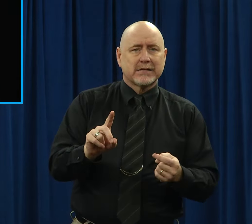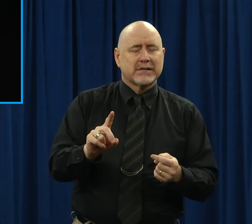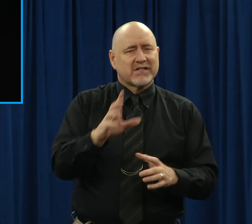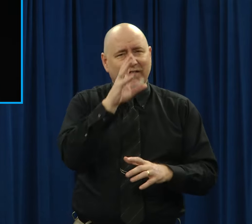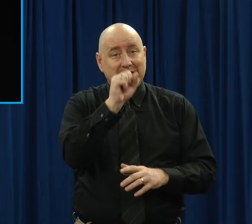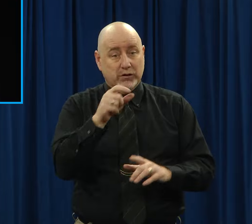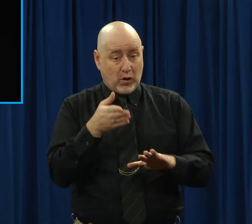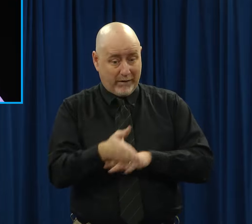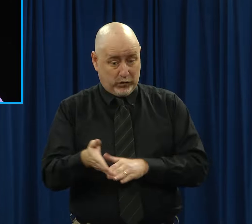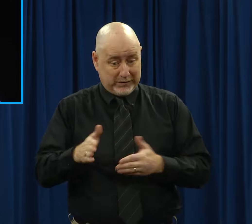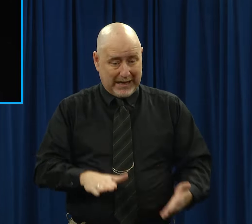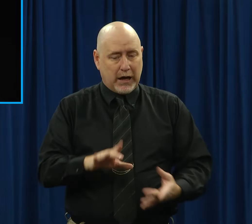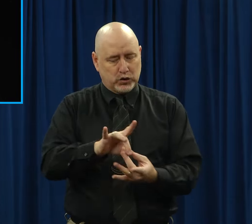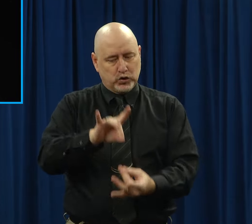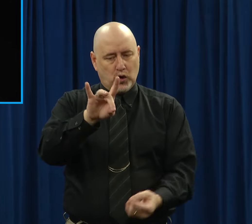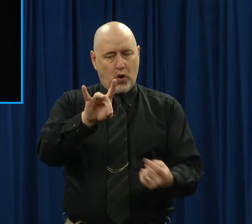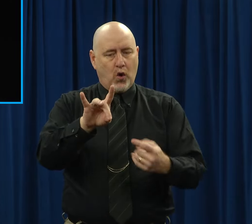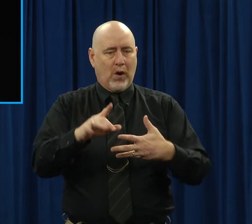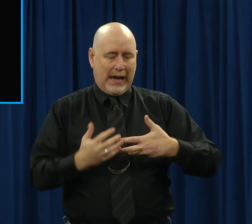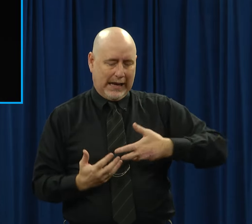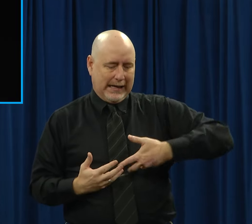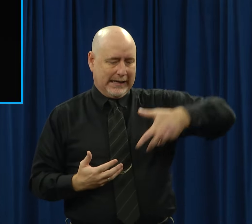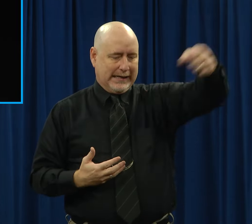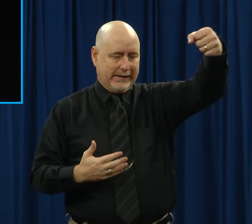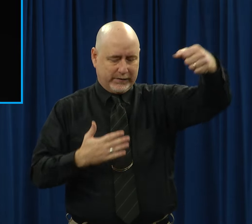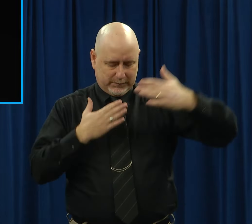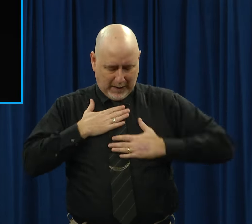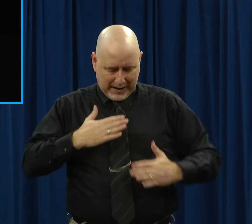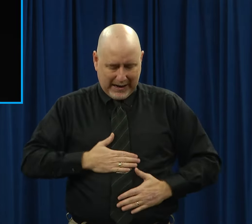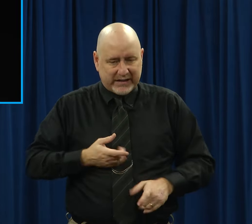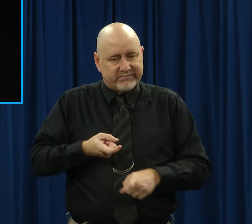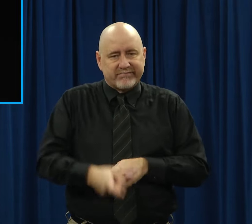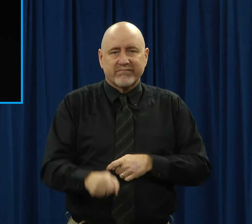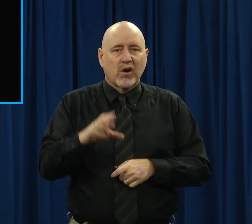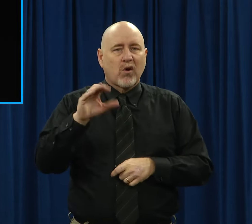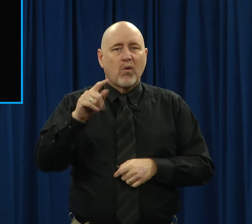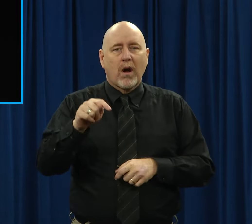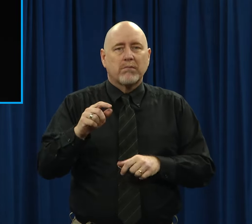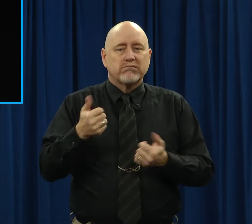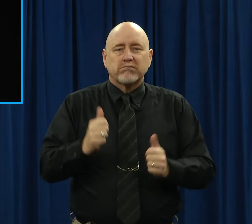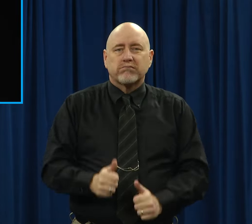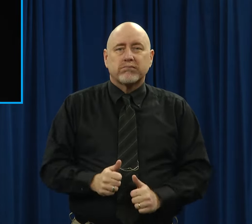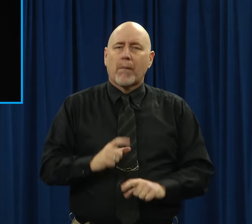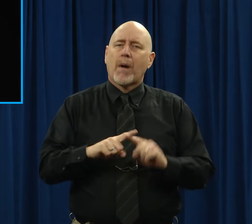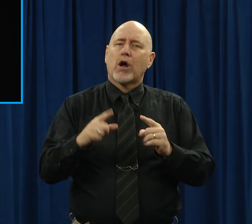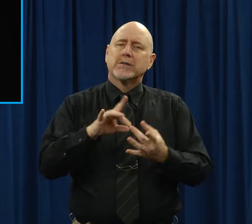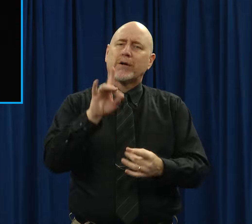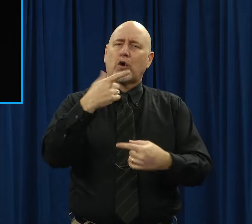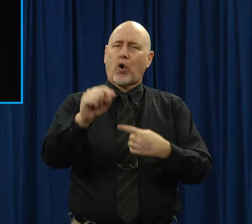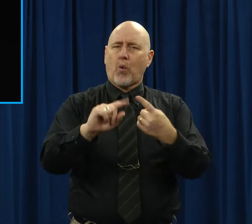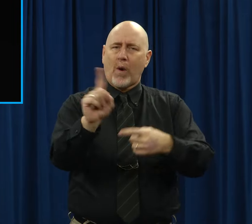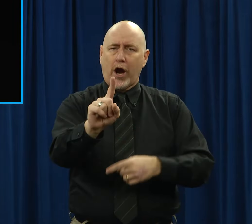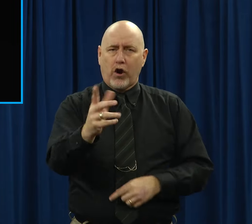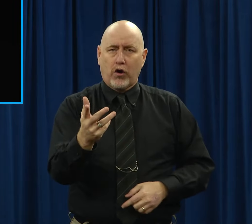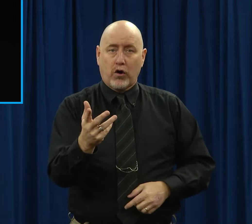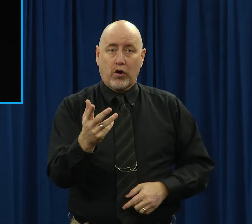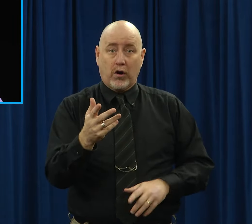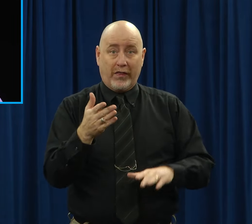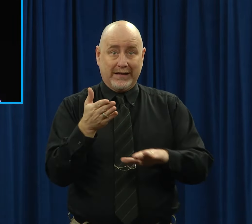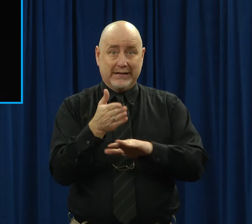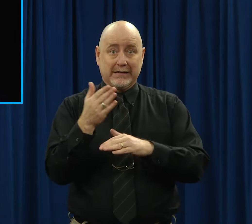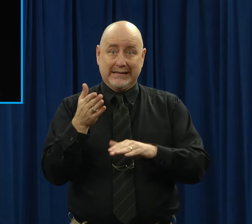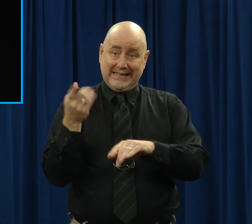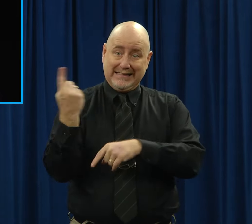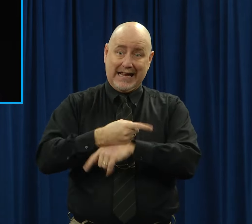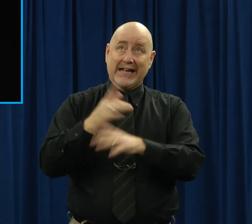very fascinating. And so when I die, my soul leaves this old corruptible body. But where does it go? You know,